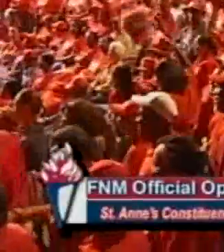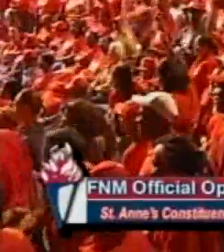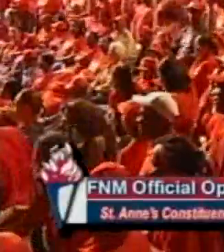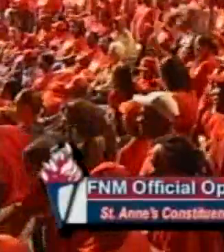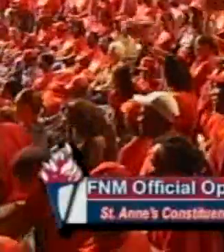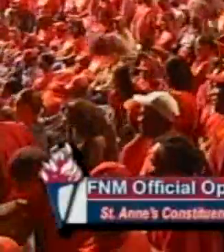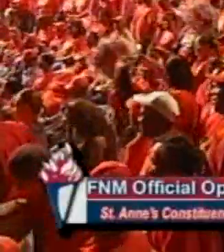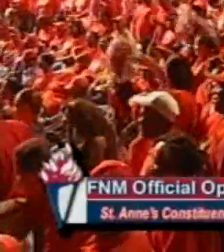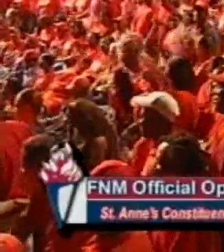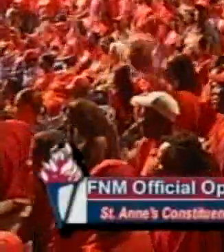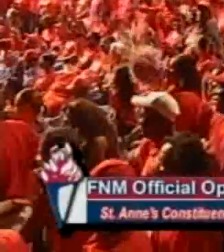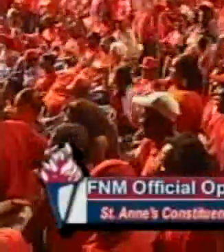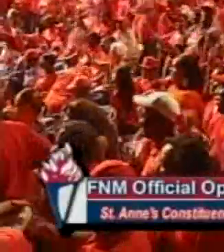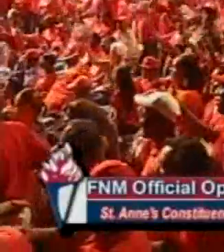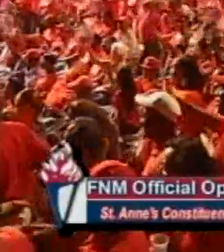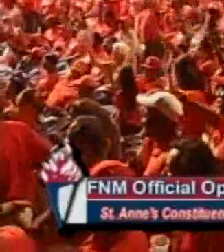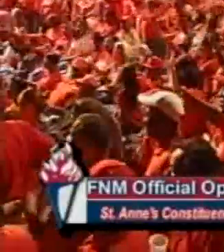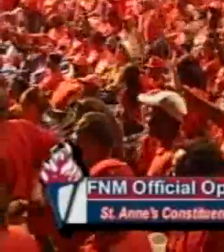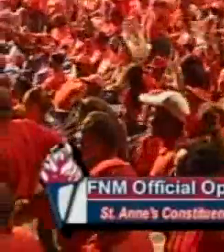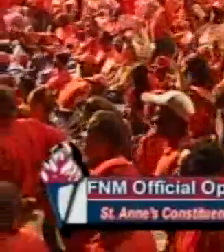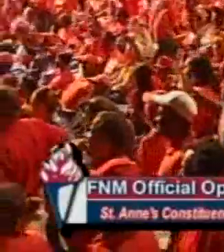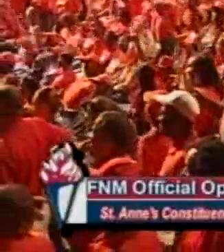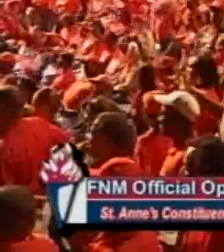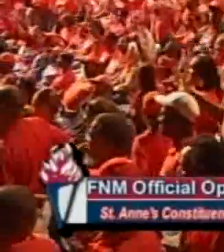St. Ann's FNMs.